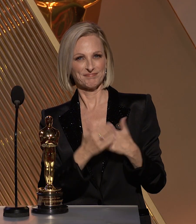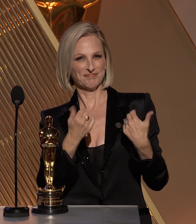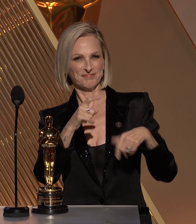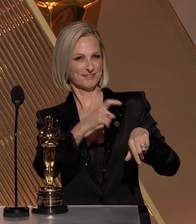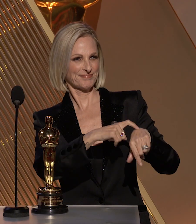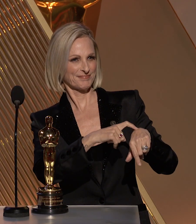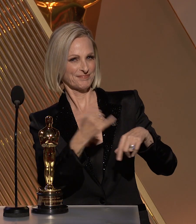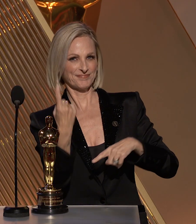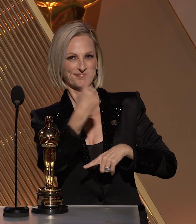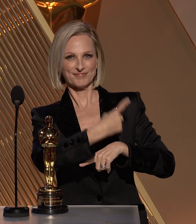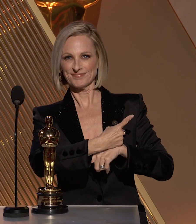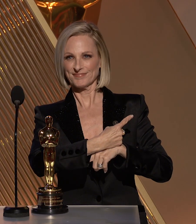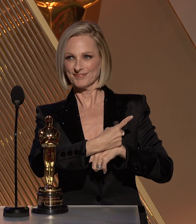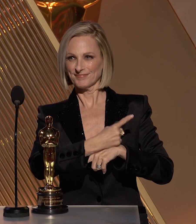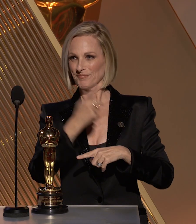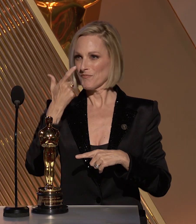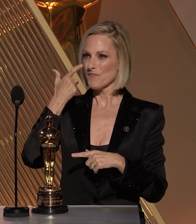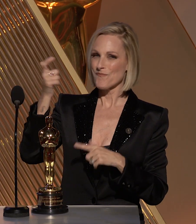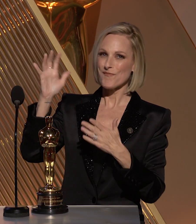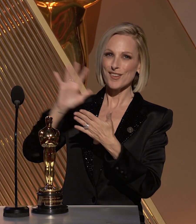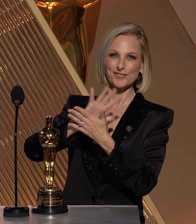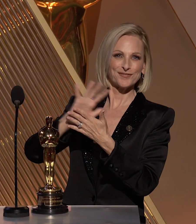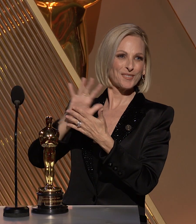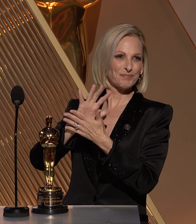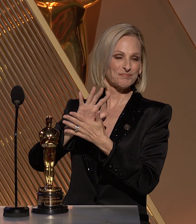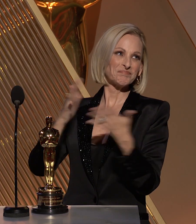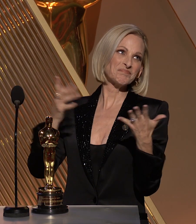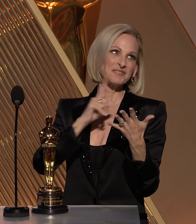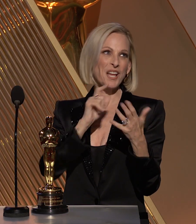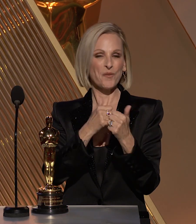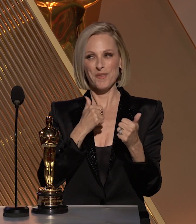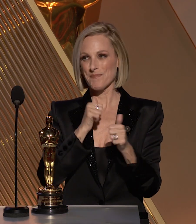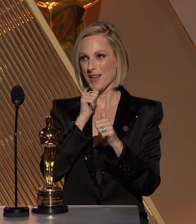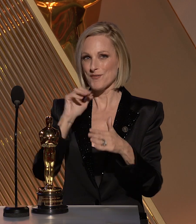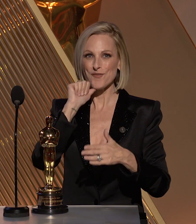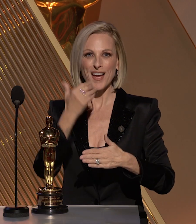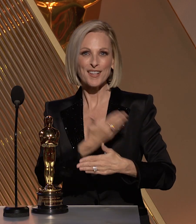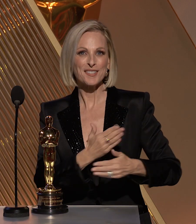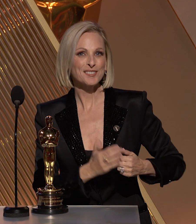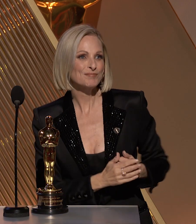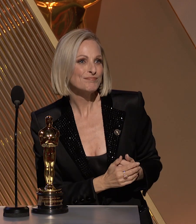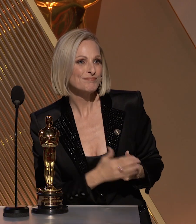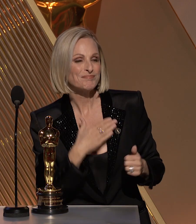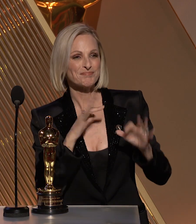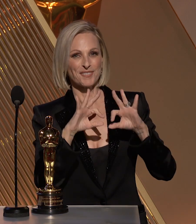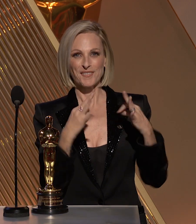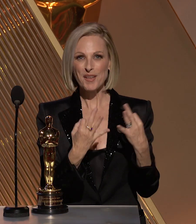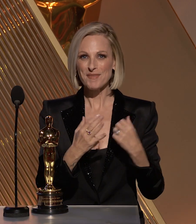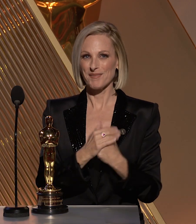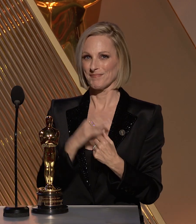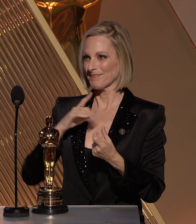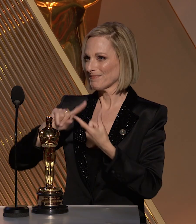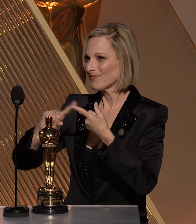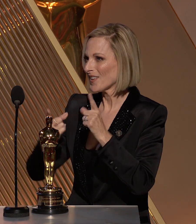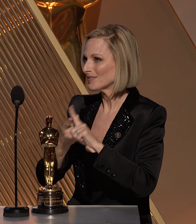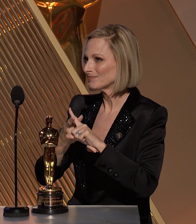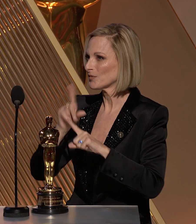any time of the day, and watch a film, say, with my granddaughter, my family,